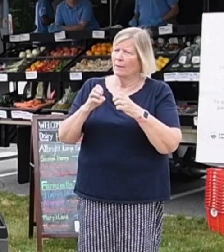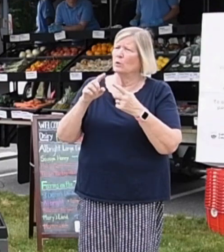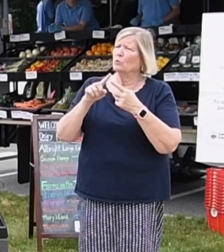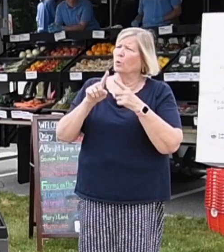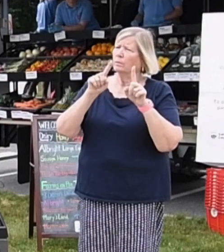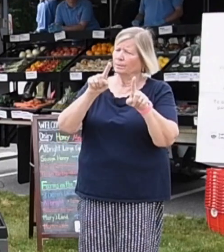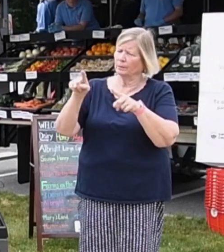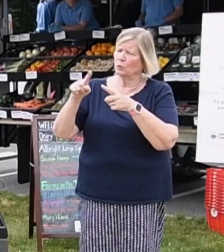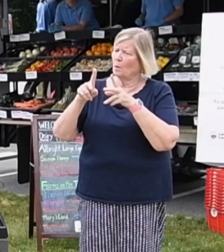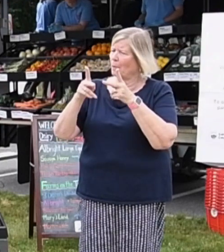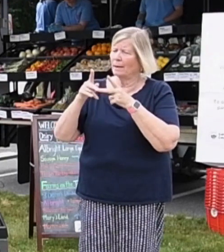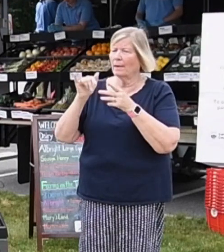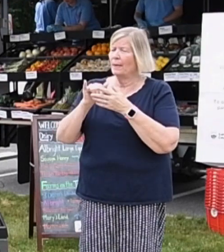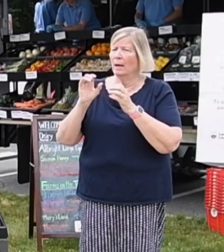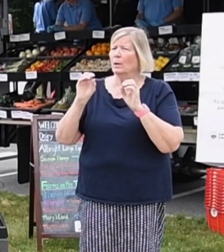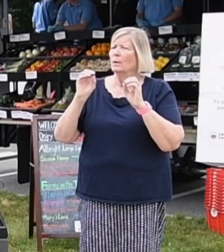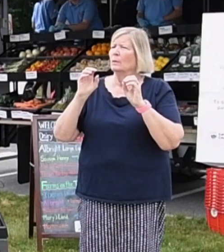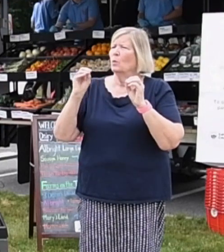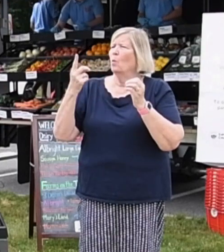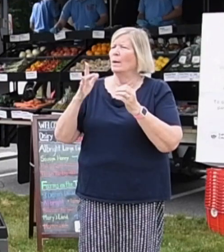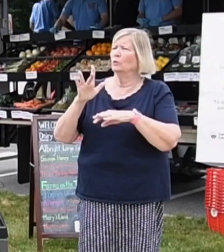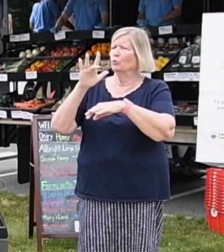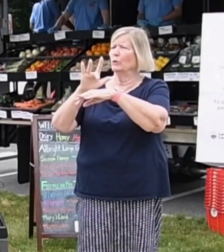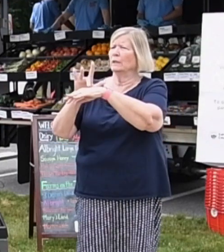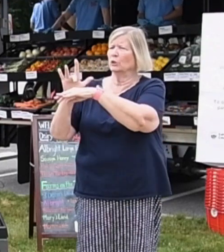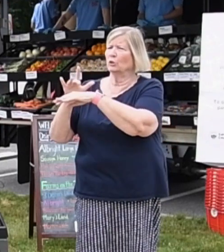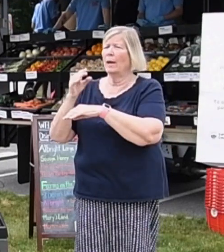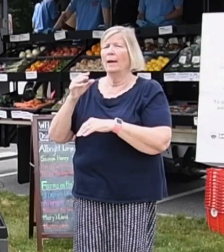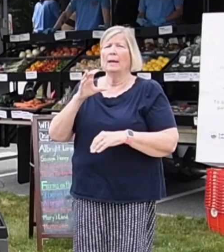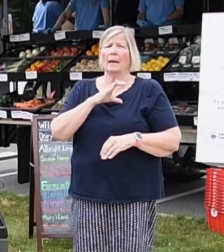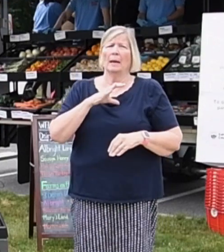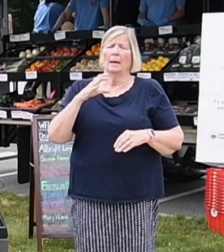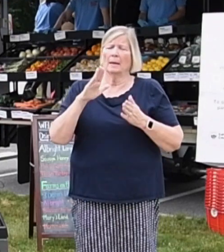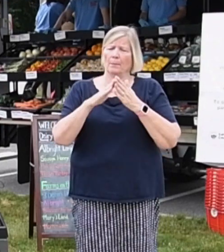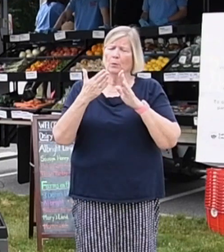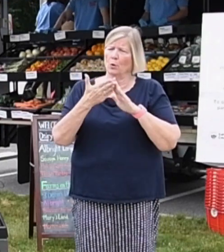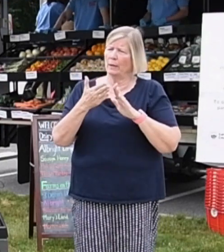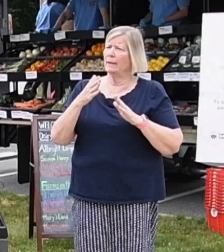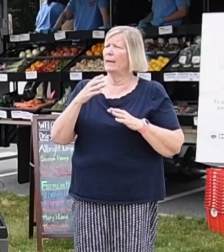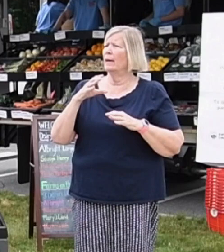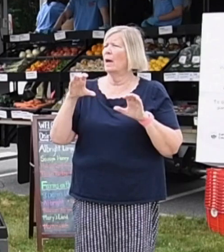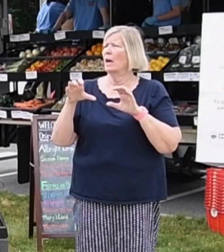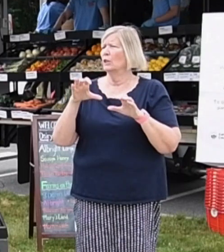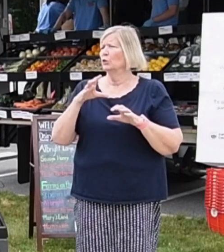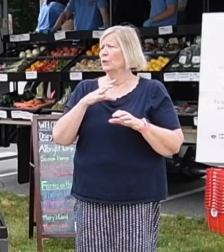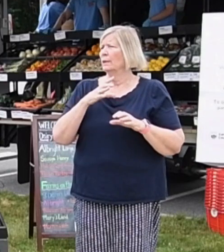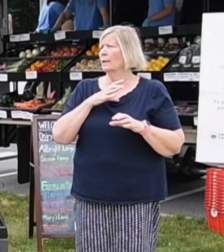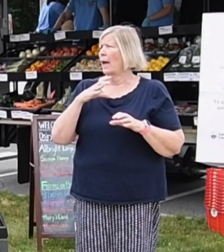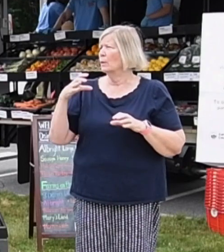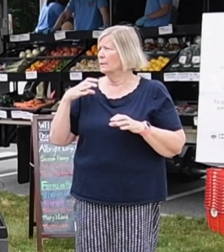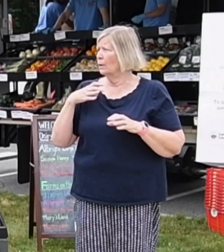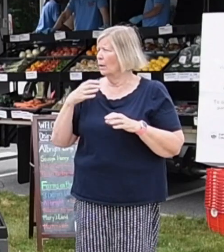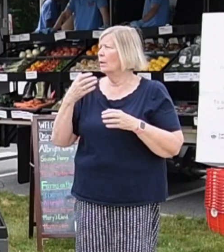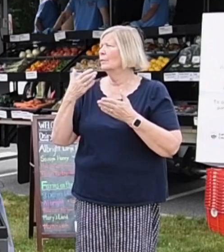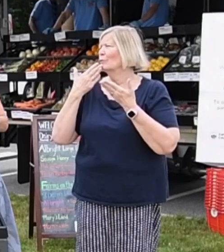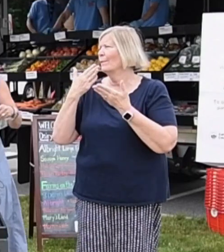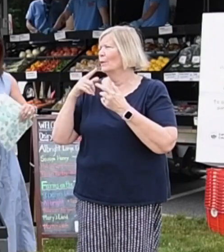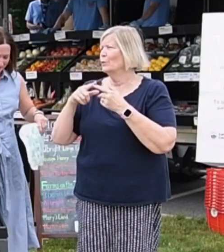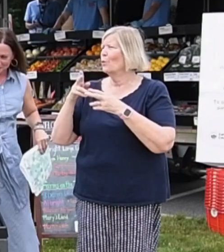unreached. And the Community Action Council is grateful to call you our friend and partner. Congratulations.